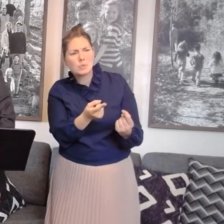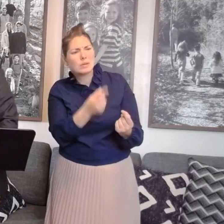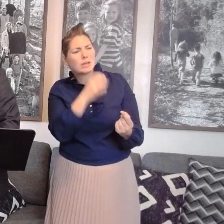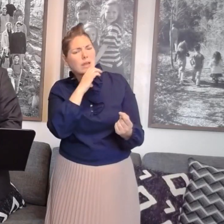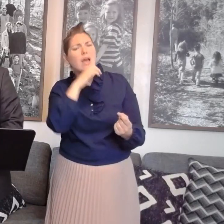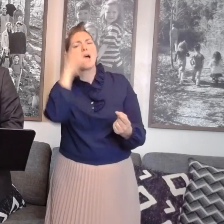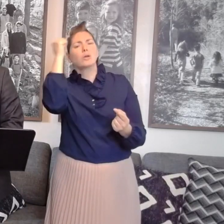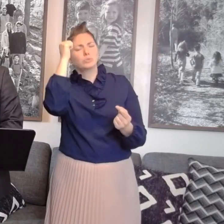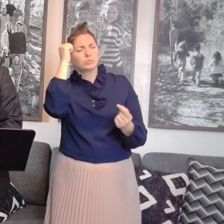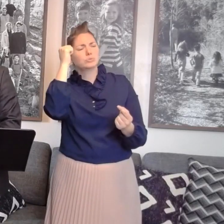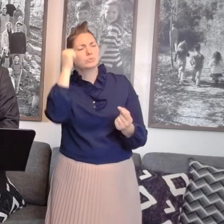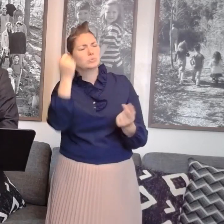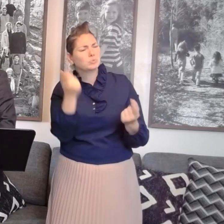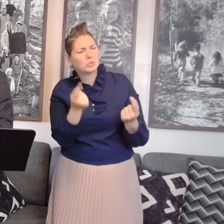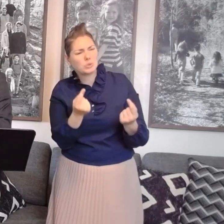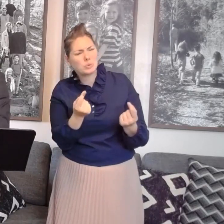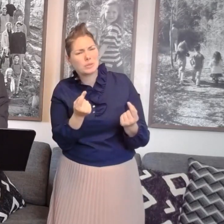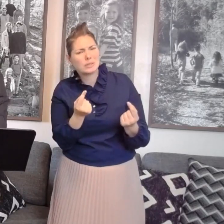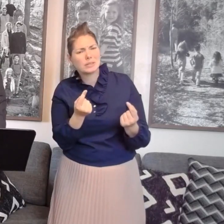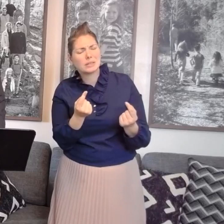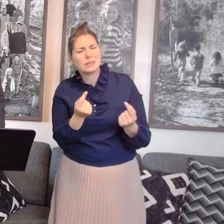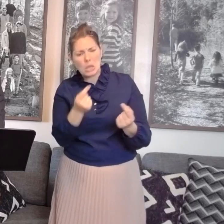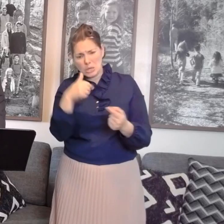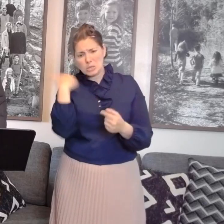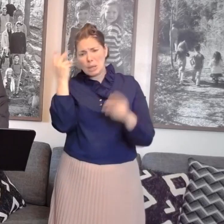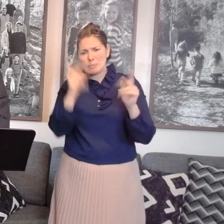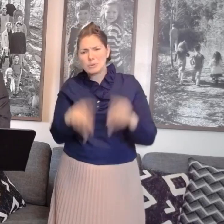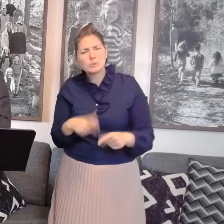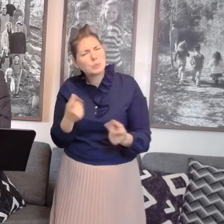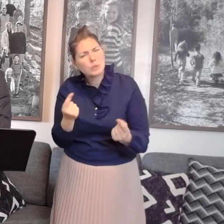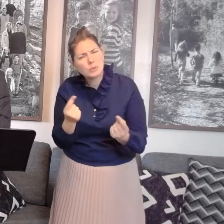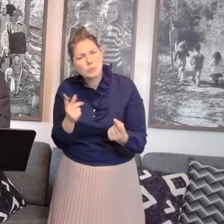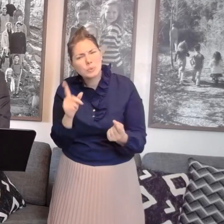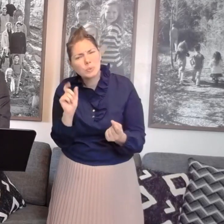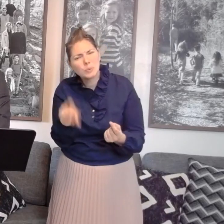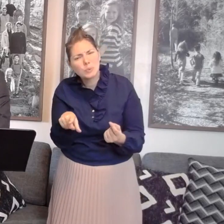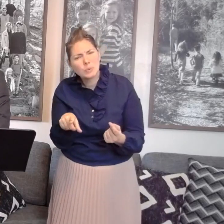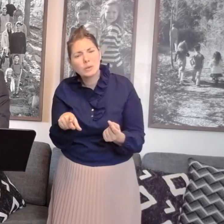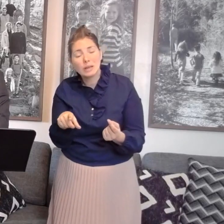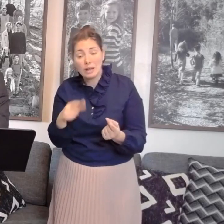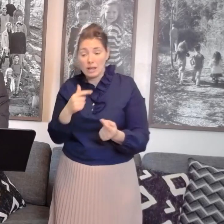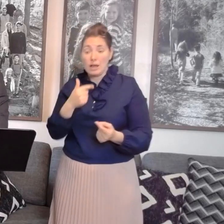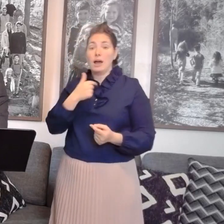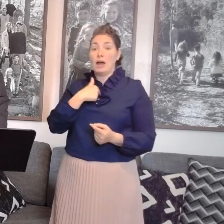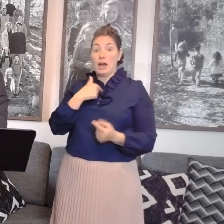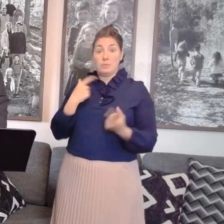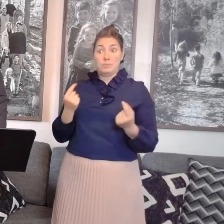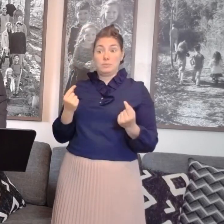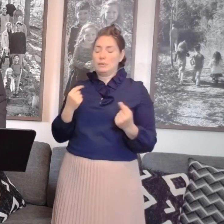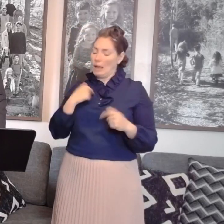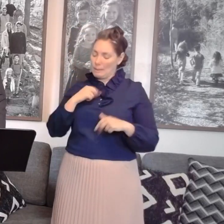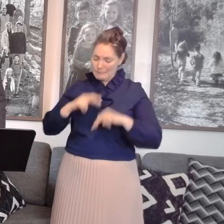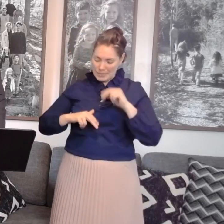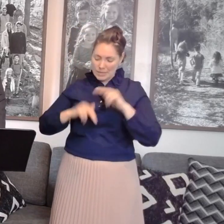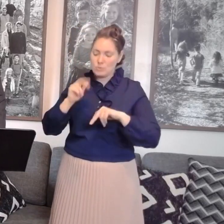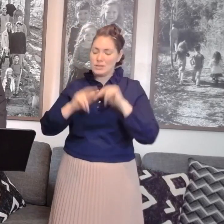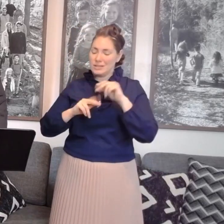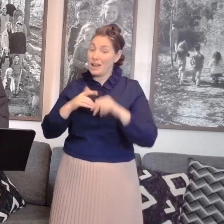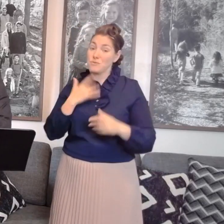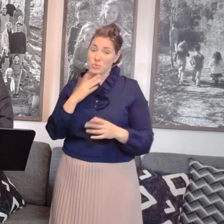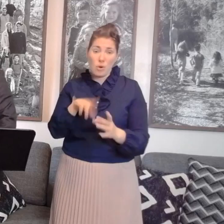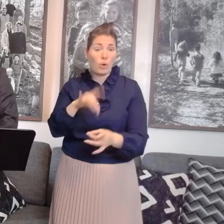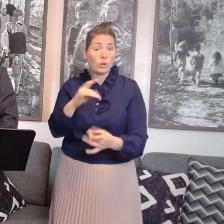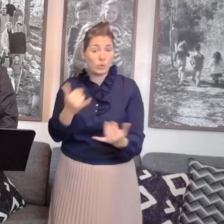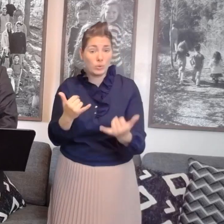elder? What are you doing, young person? I'm building God. I feel the Holy